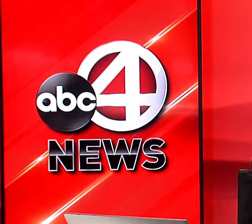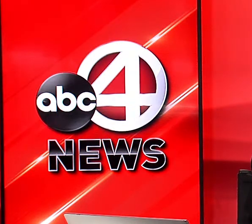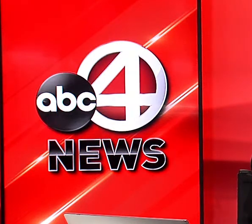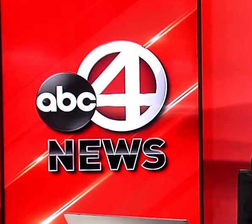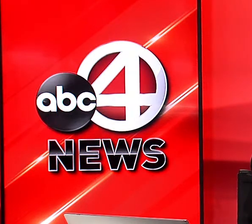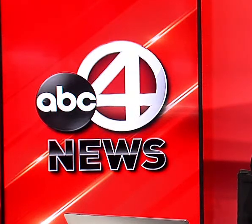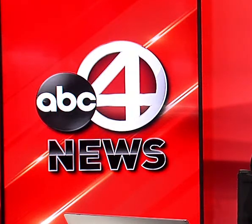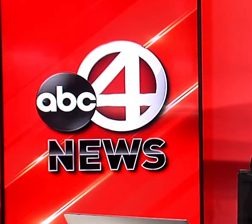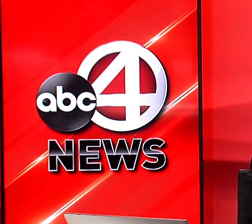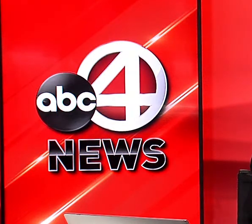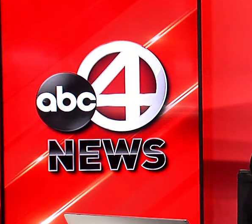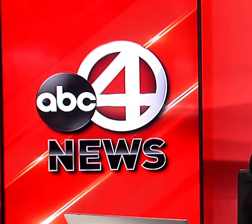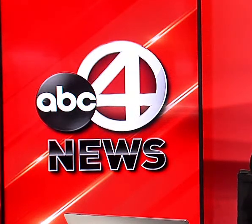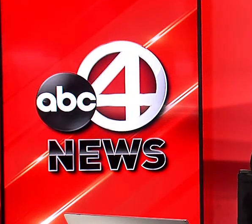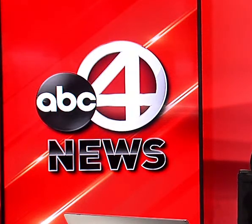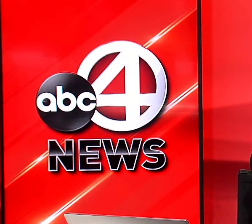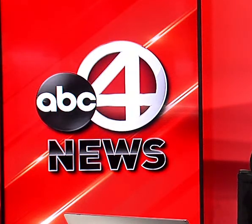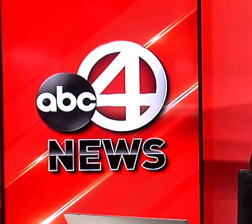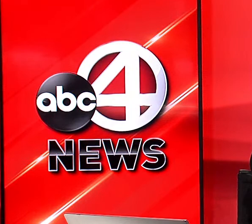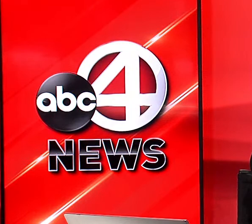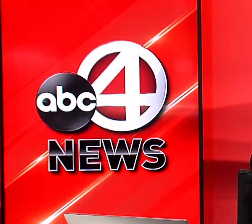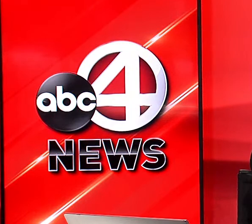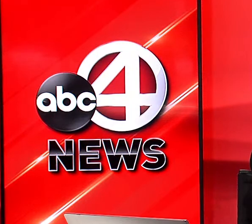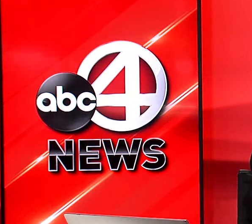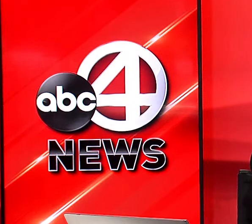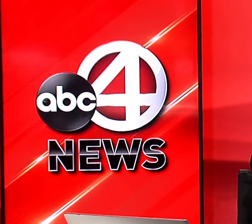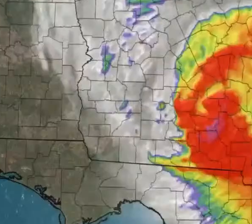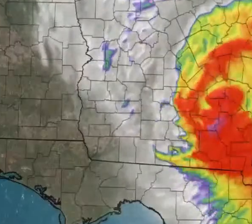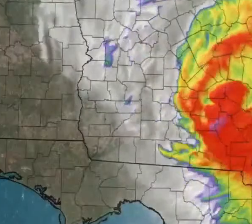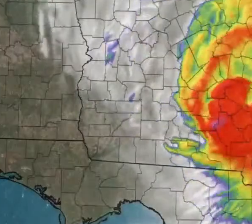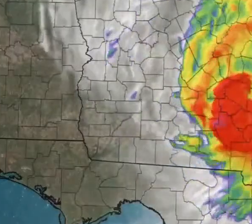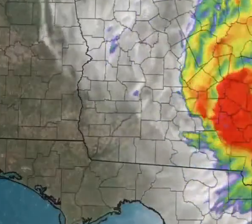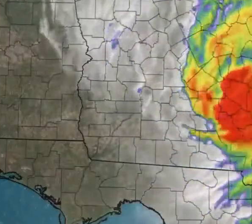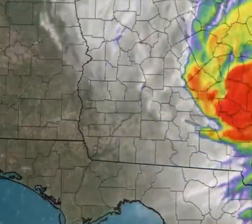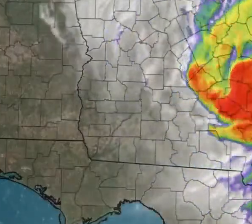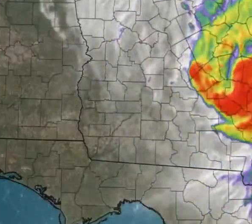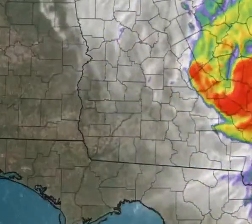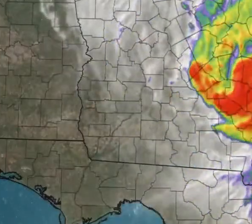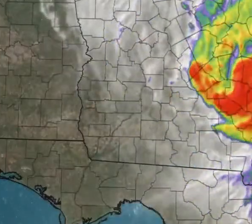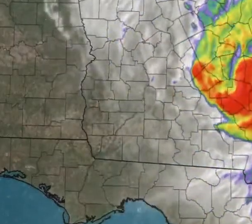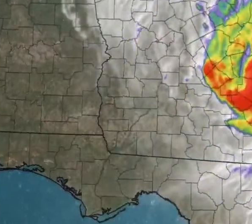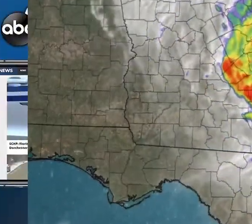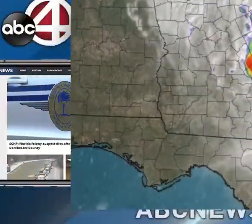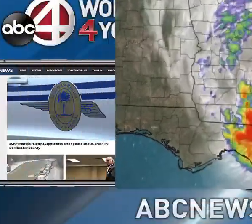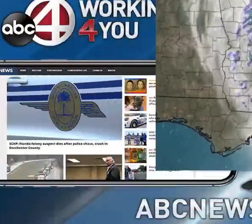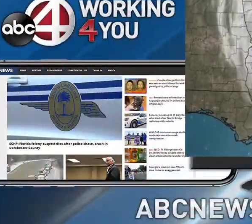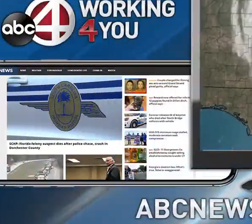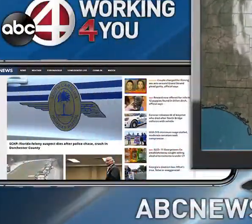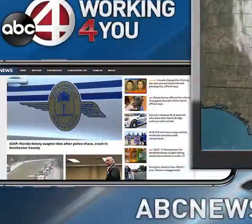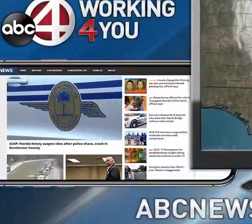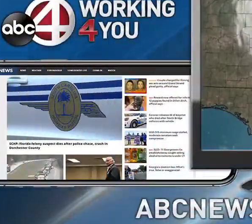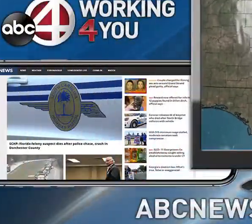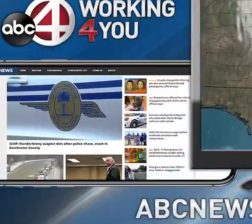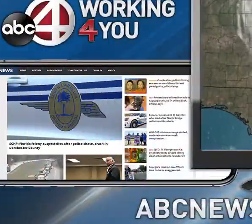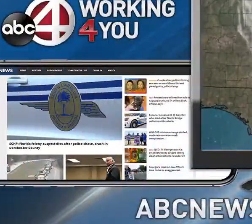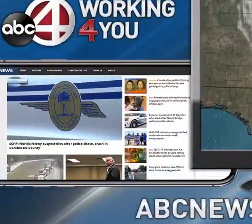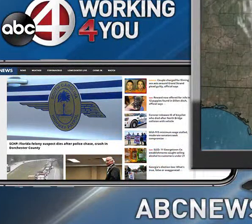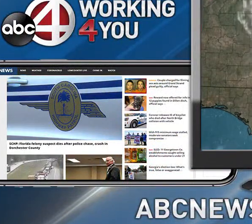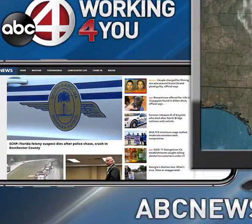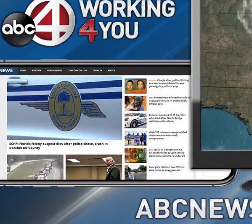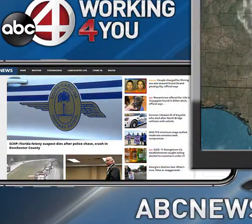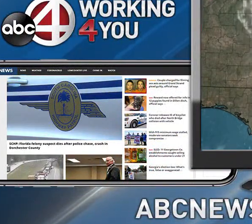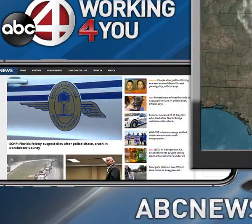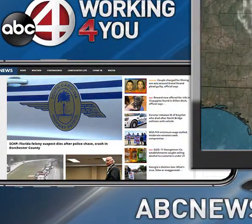website, abcnews4.com, for all the latest information. We do have an interactive radar of current precipitation levels and a